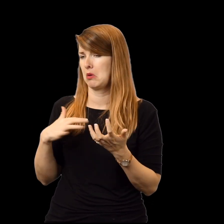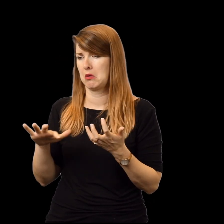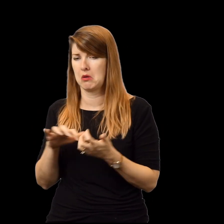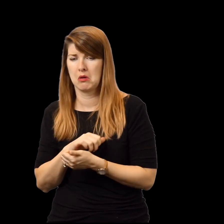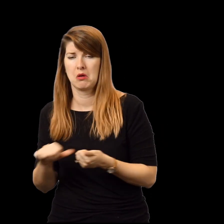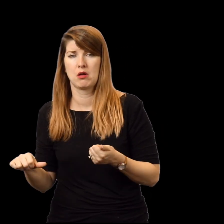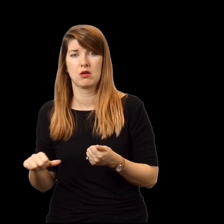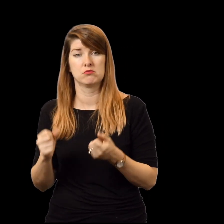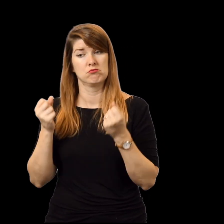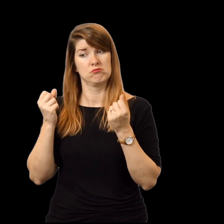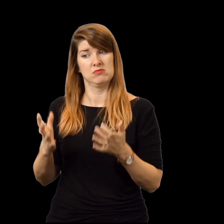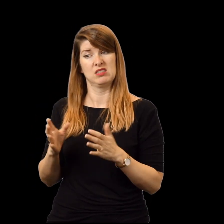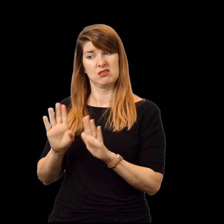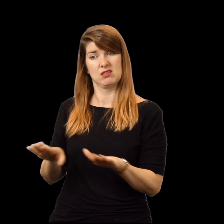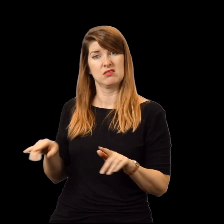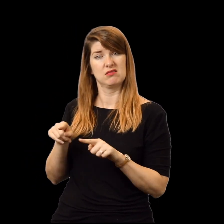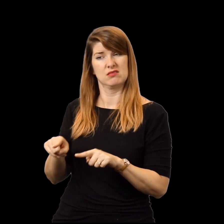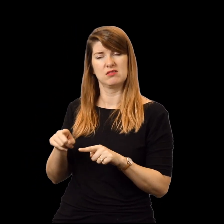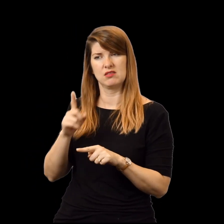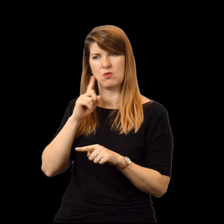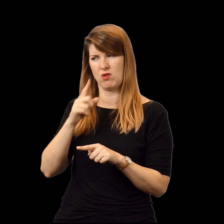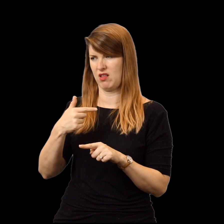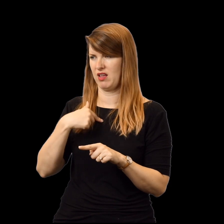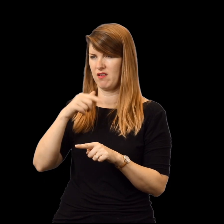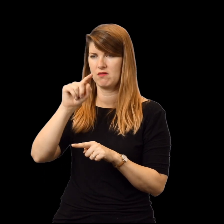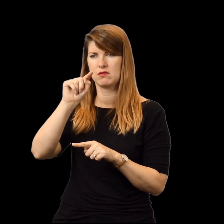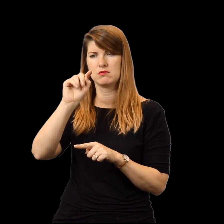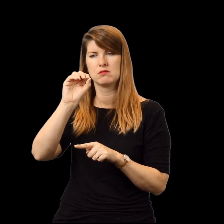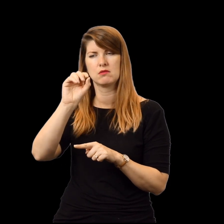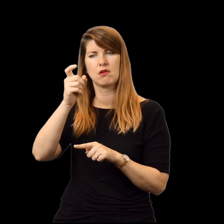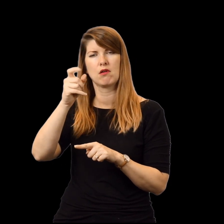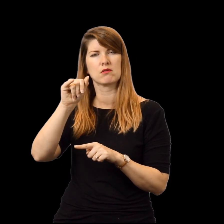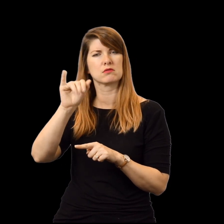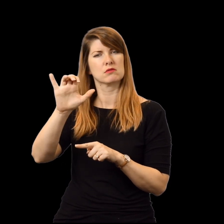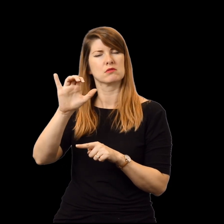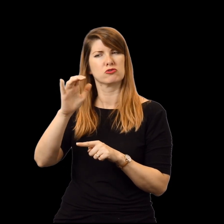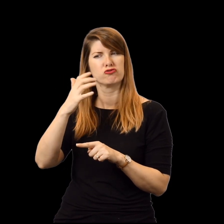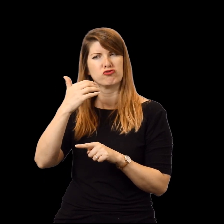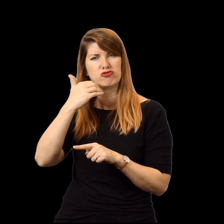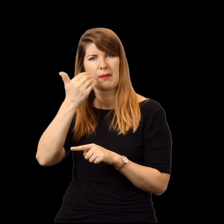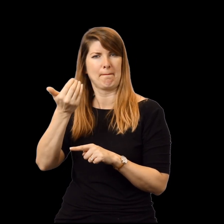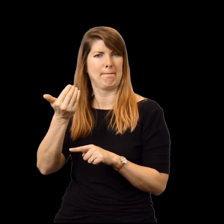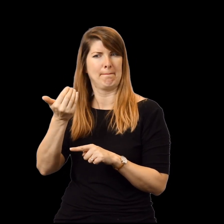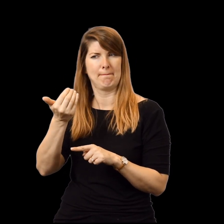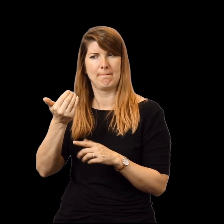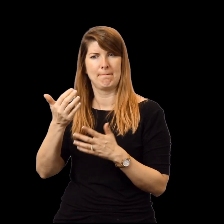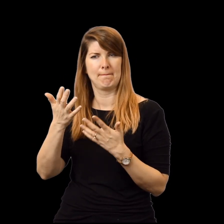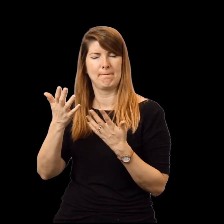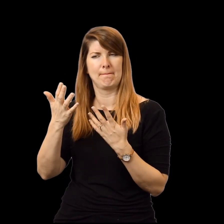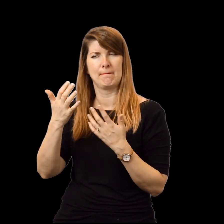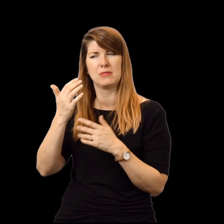I'm damaged. A lot of these kids will develop a sense of toxic shame.